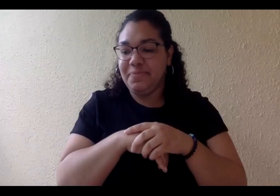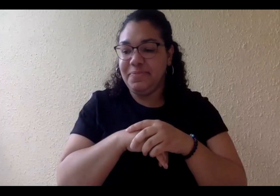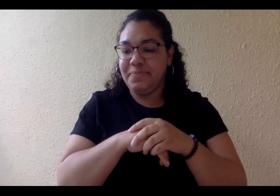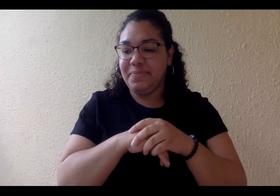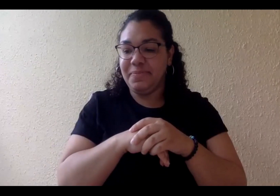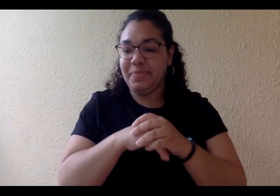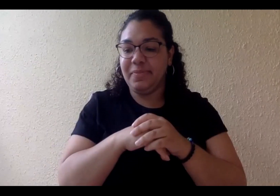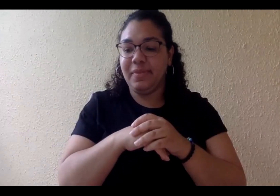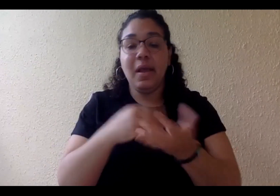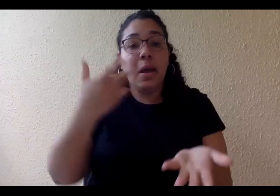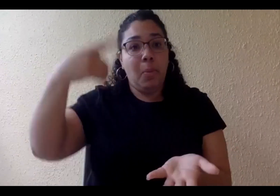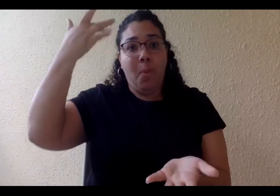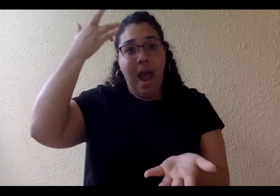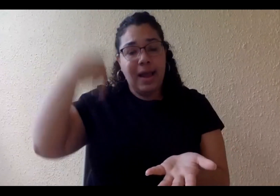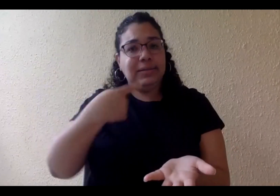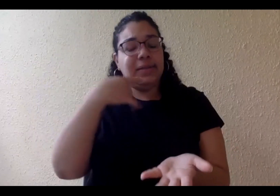I cherish.